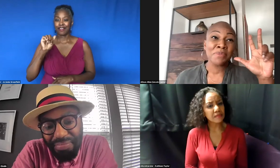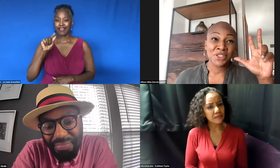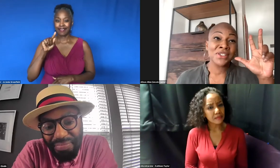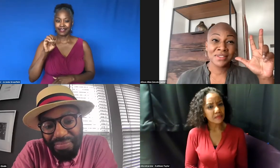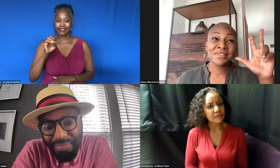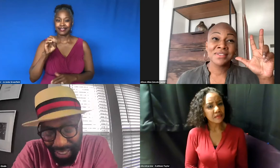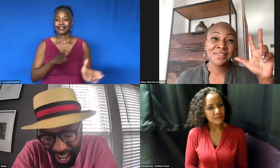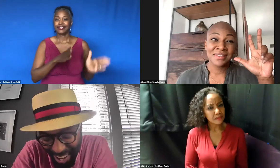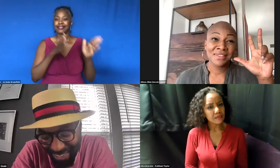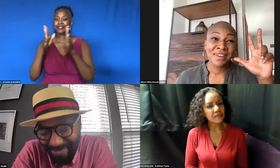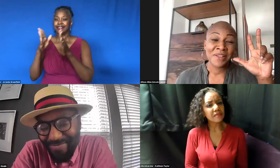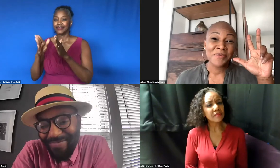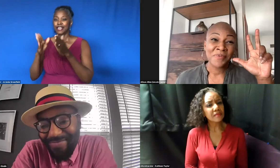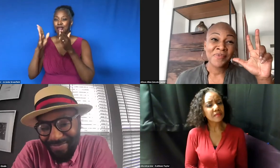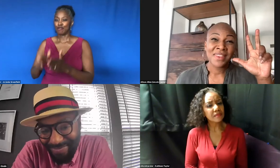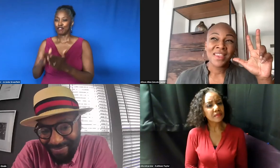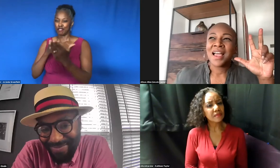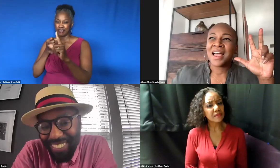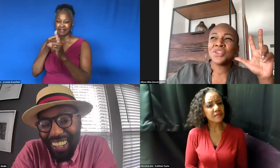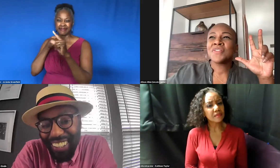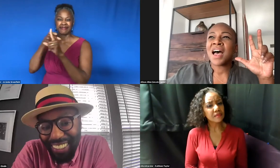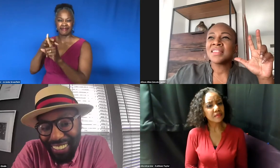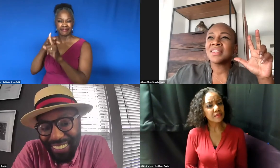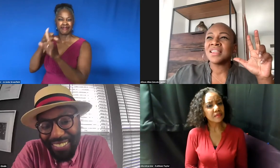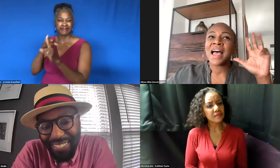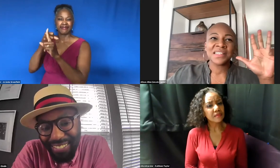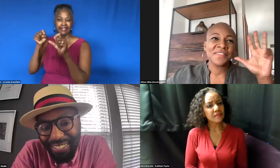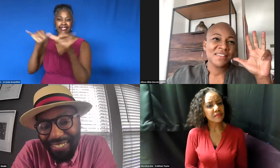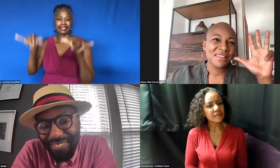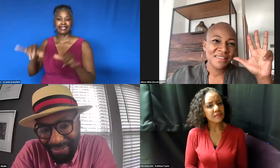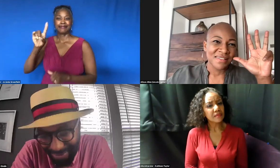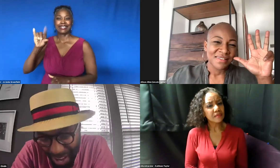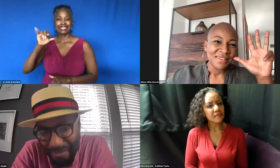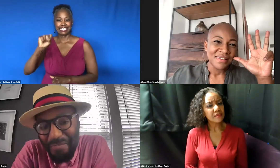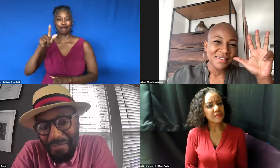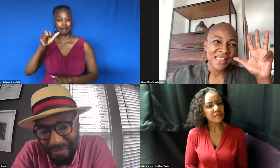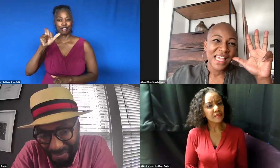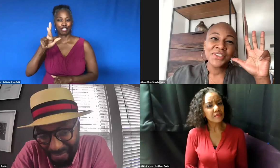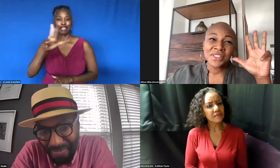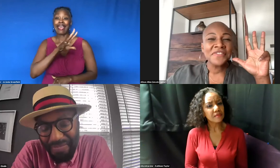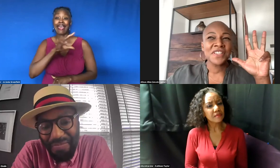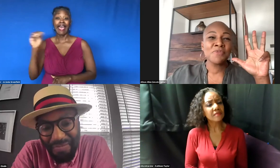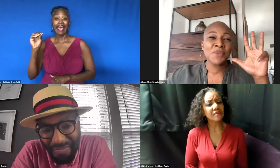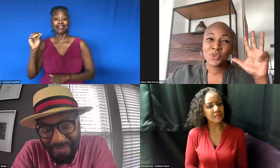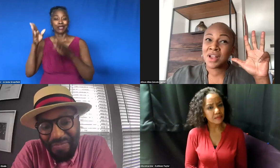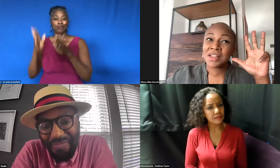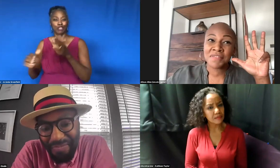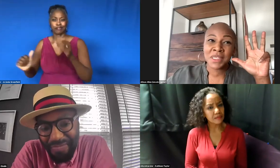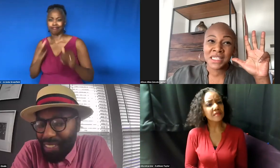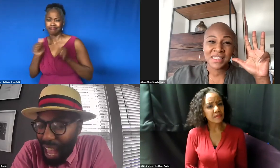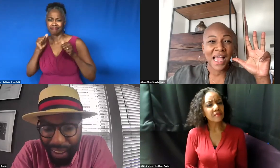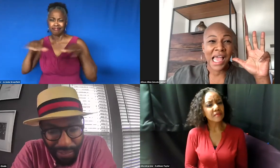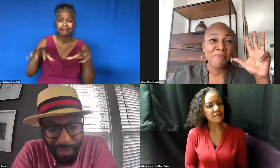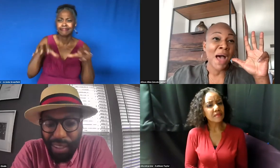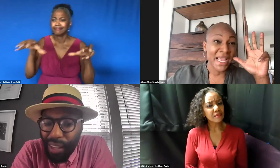You've got the disruptor. Yeah. Right? And you've got the activists. Yeah. And there's a difference between all of